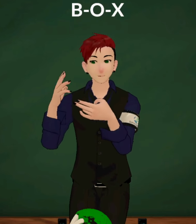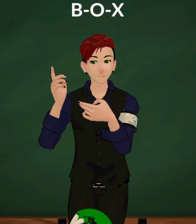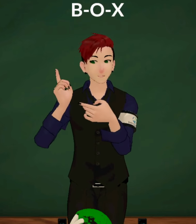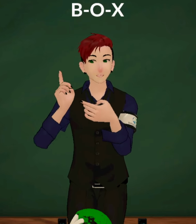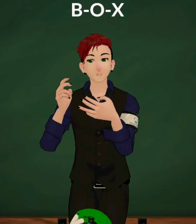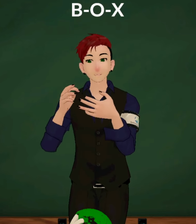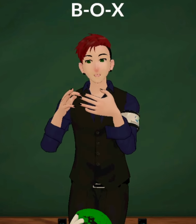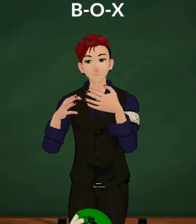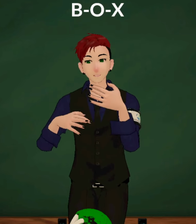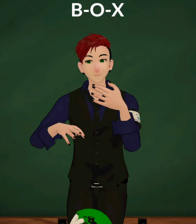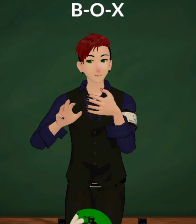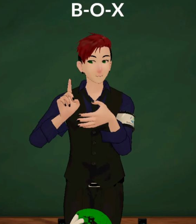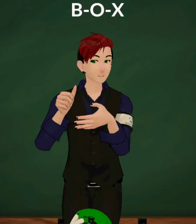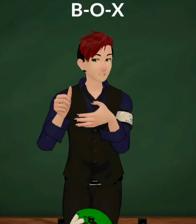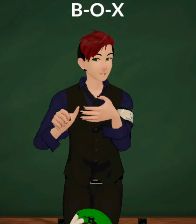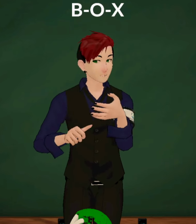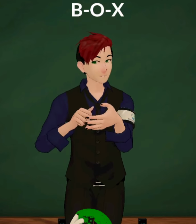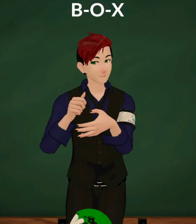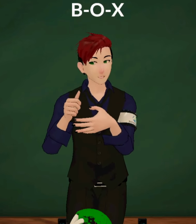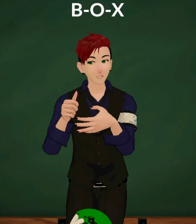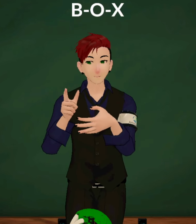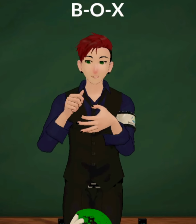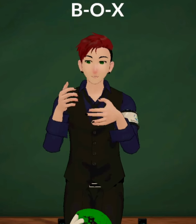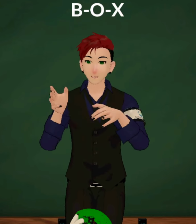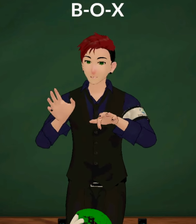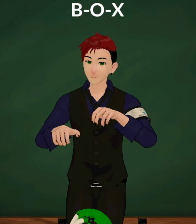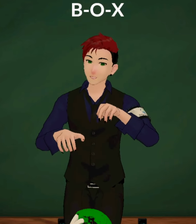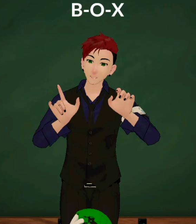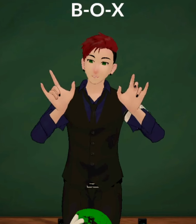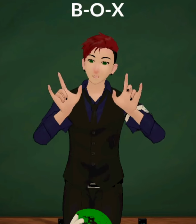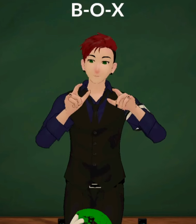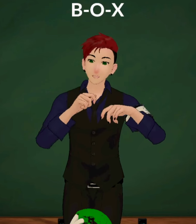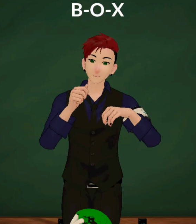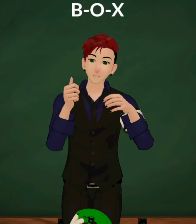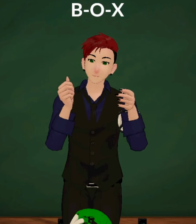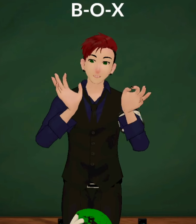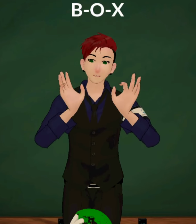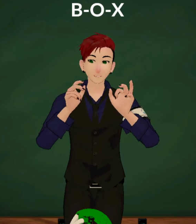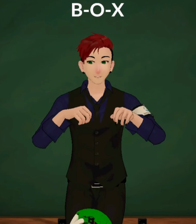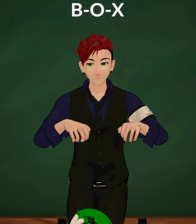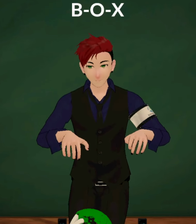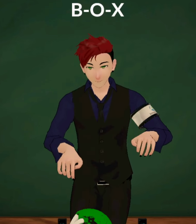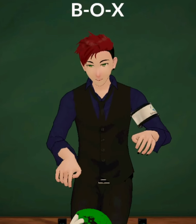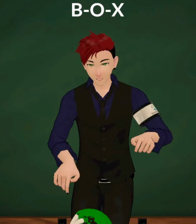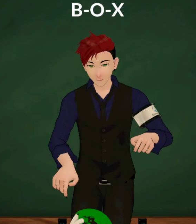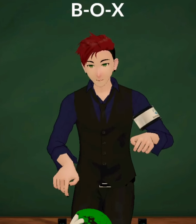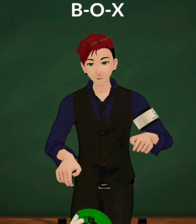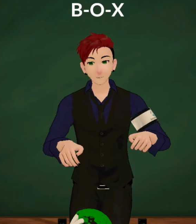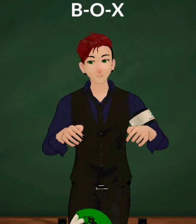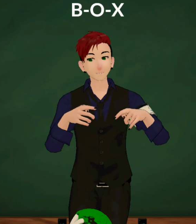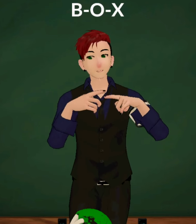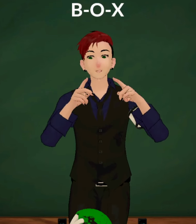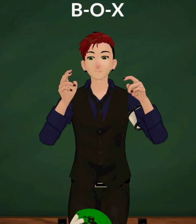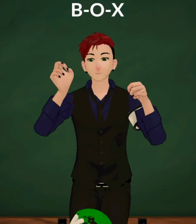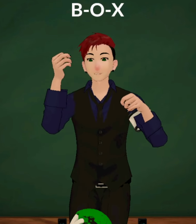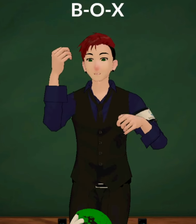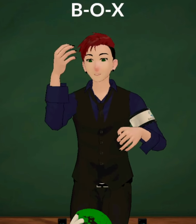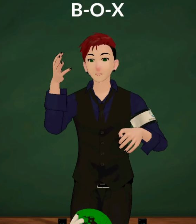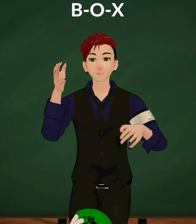here because I would be up here for 10 years. And I'm not doing that. I love you all, but I'm not doing that. So just so you know, there